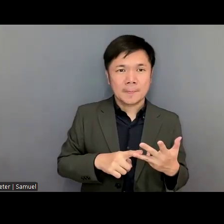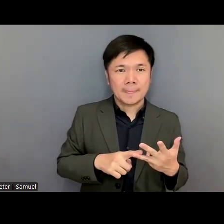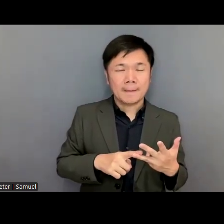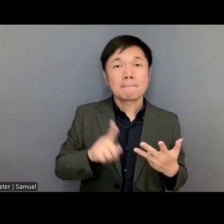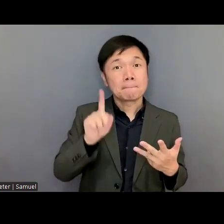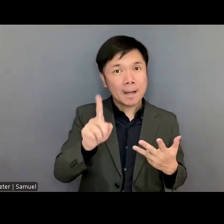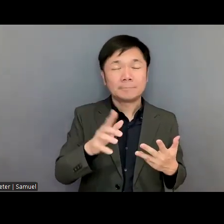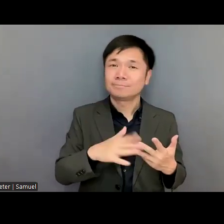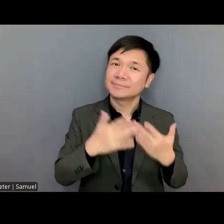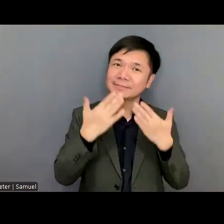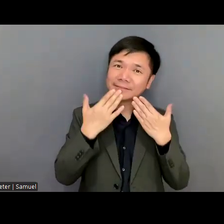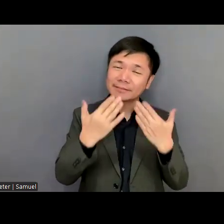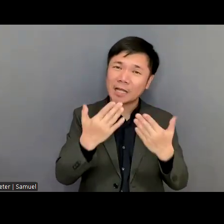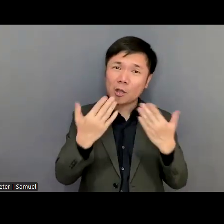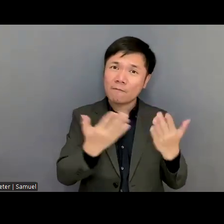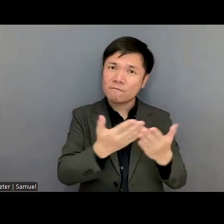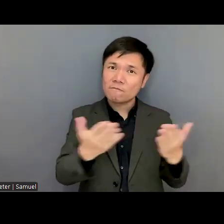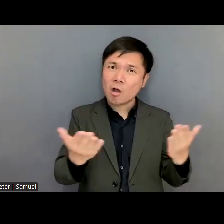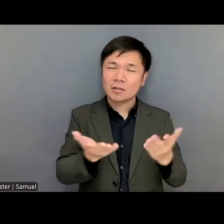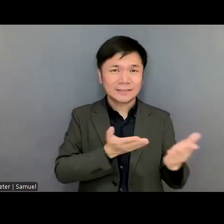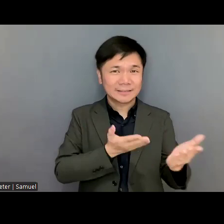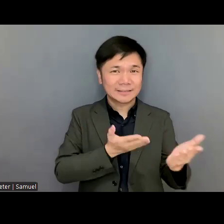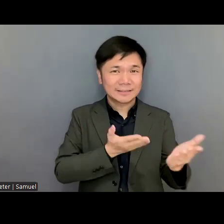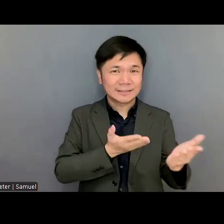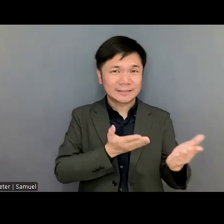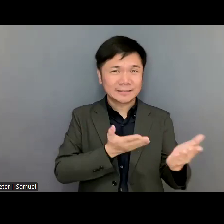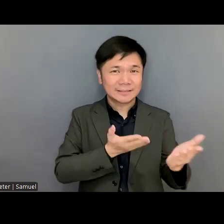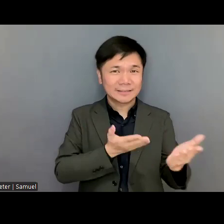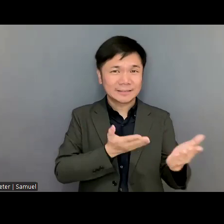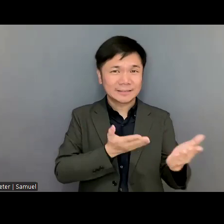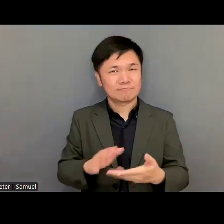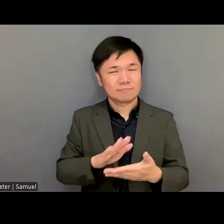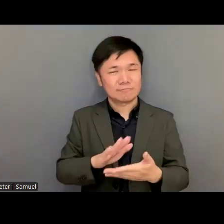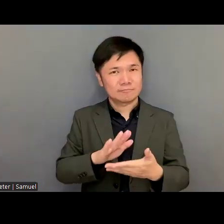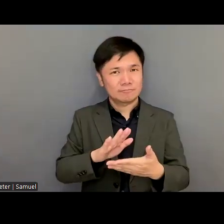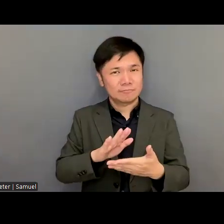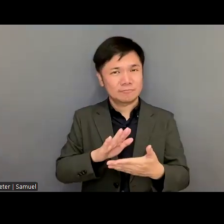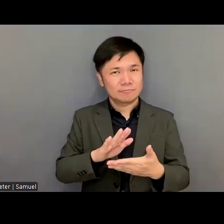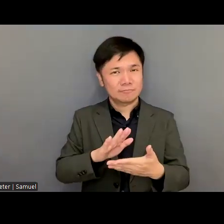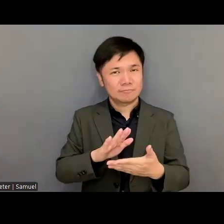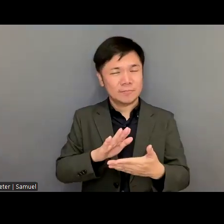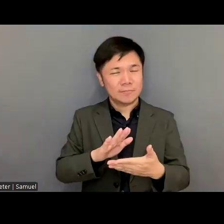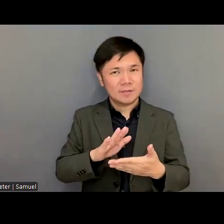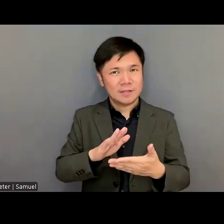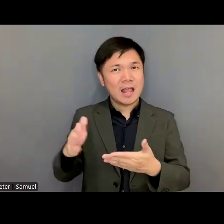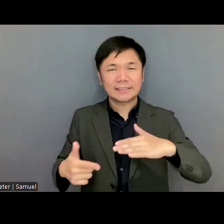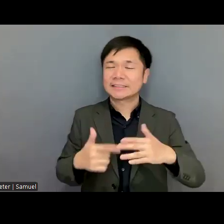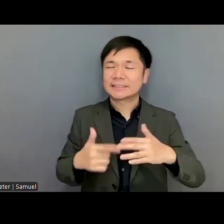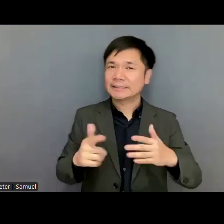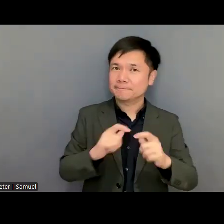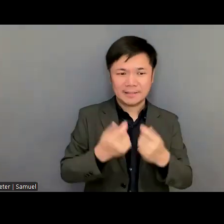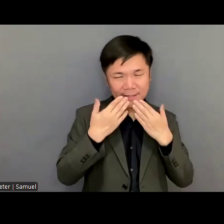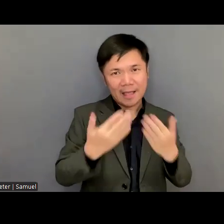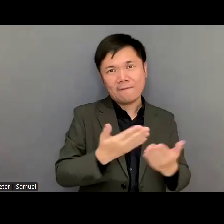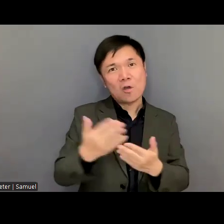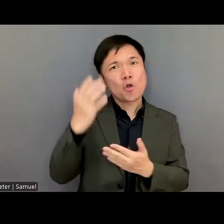But thank you so much to all our service providers. Thank you so much to the logistics team. Thank you so much to Greta, to